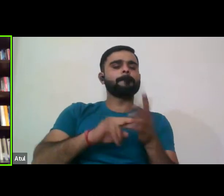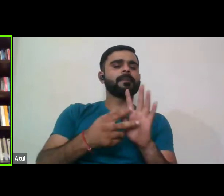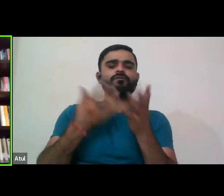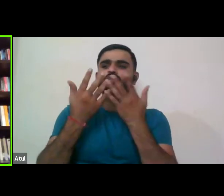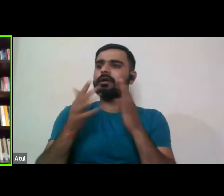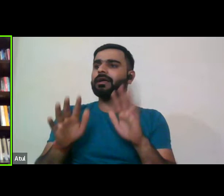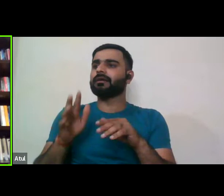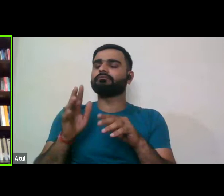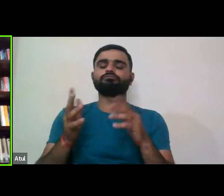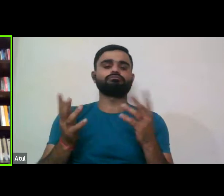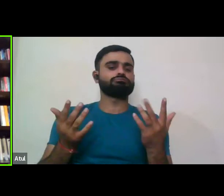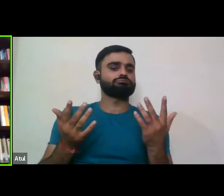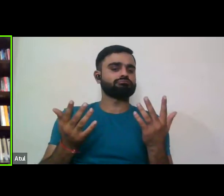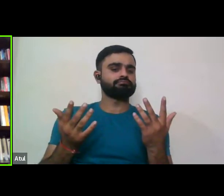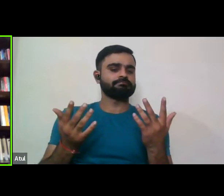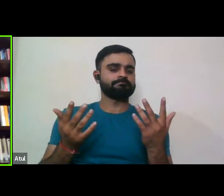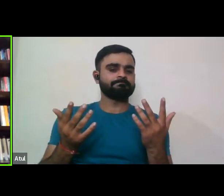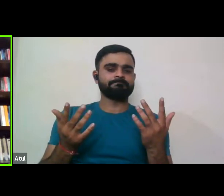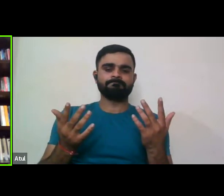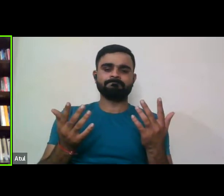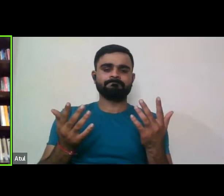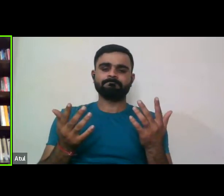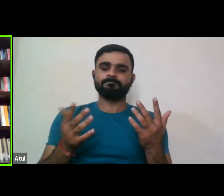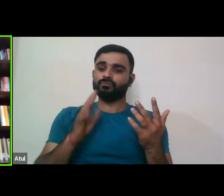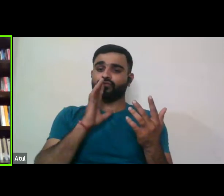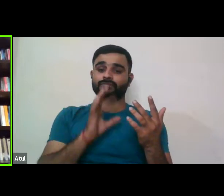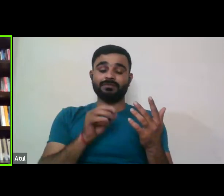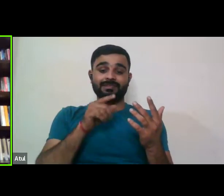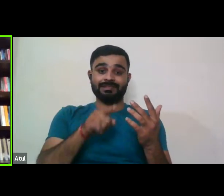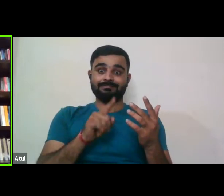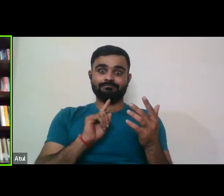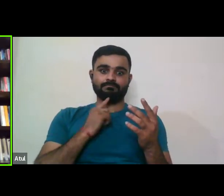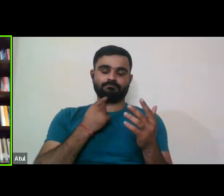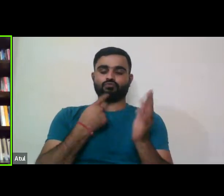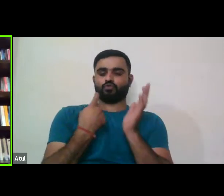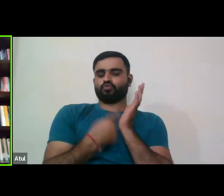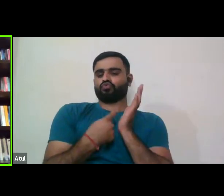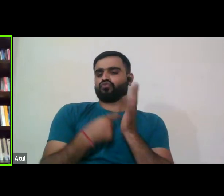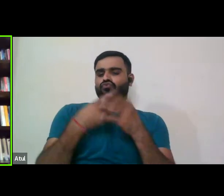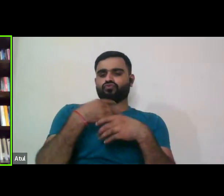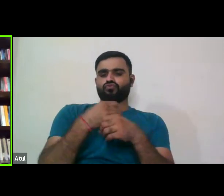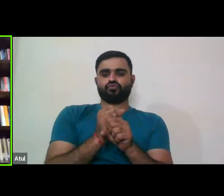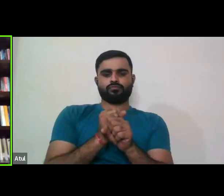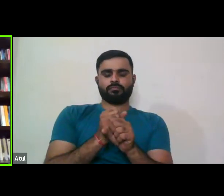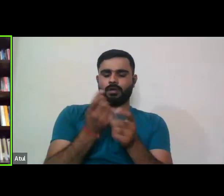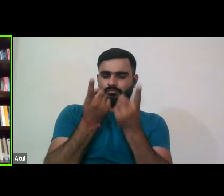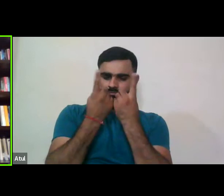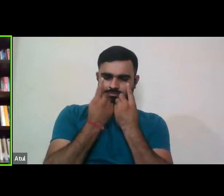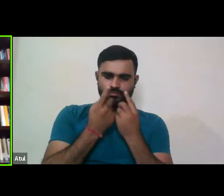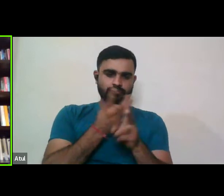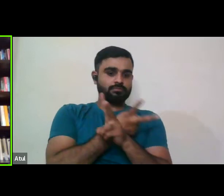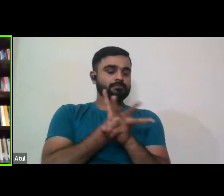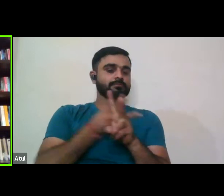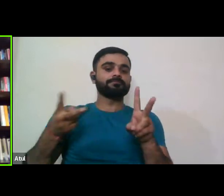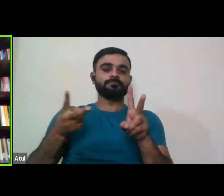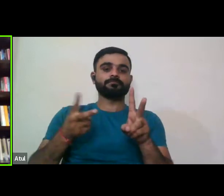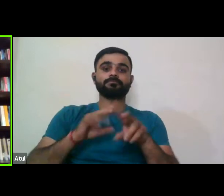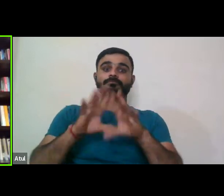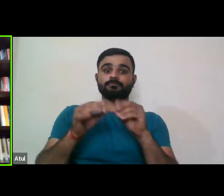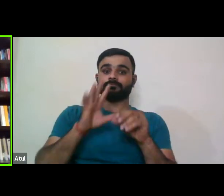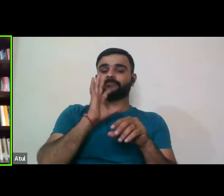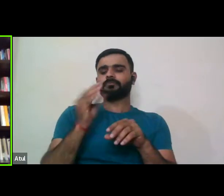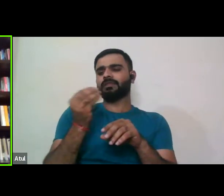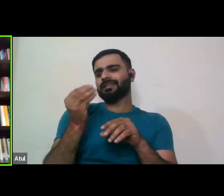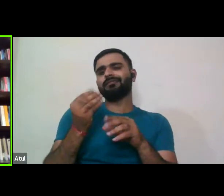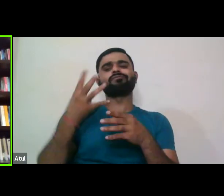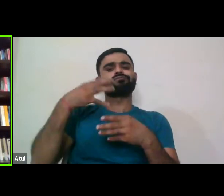are not going to be such strict guidelines as, in the nature of a checklist or something of that sort. Obviously, there will be a